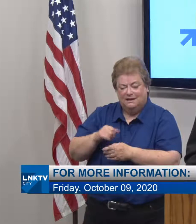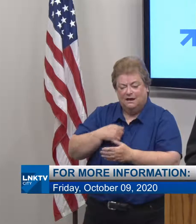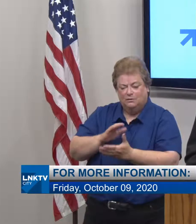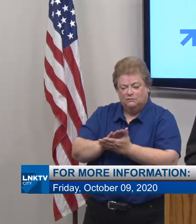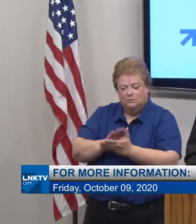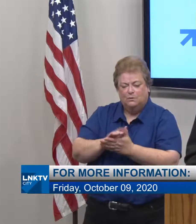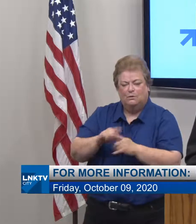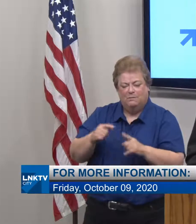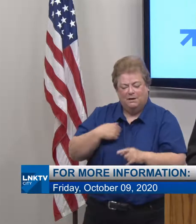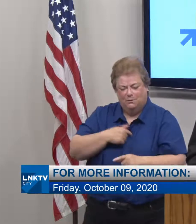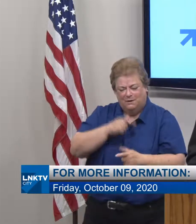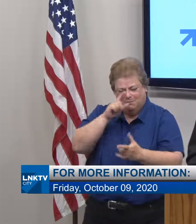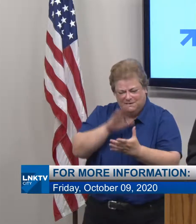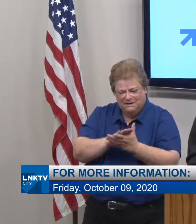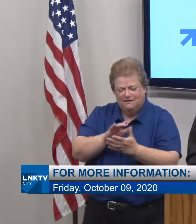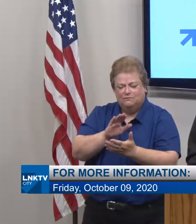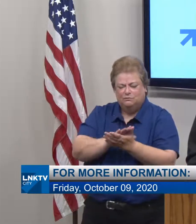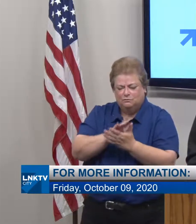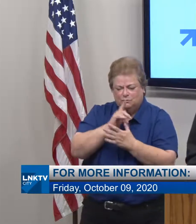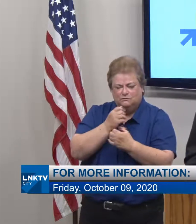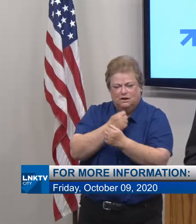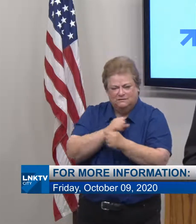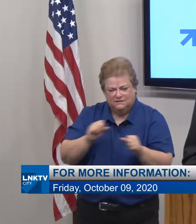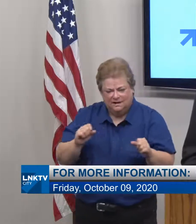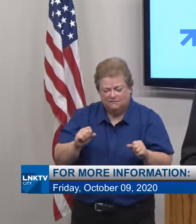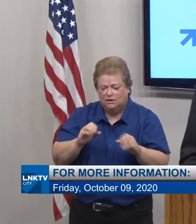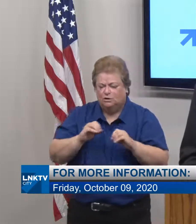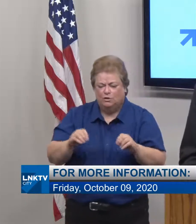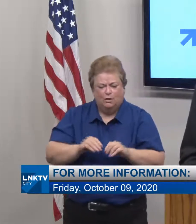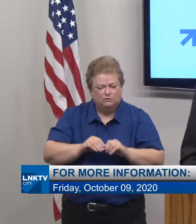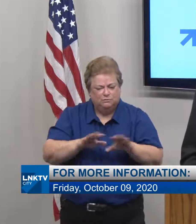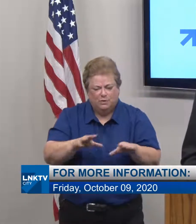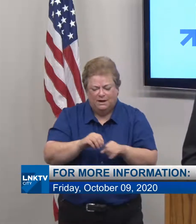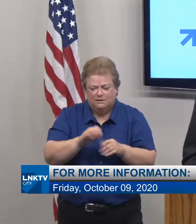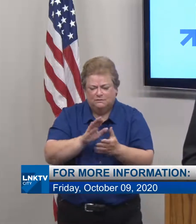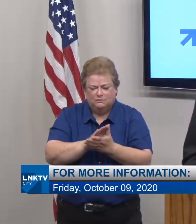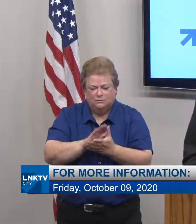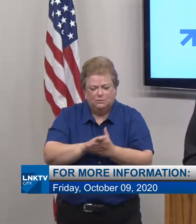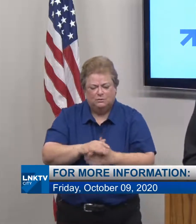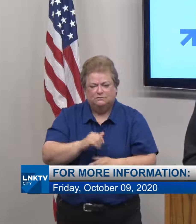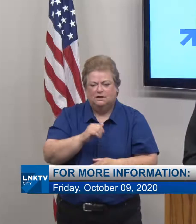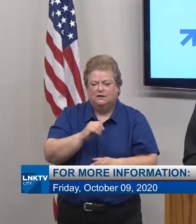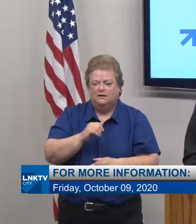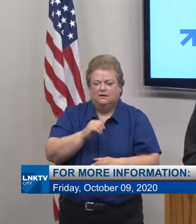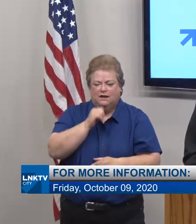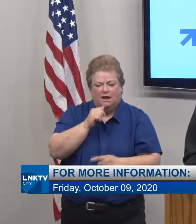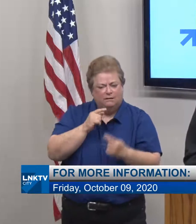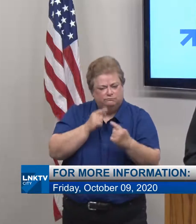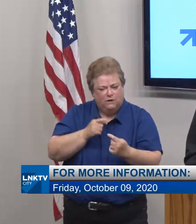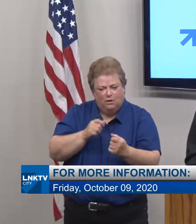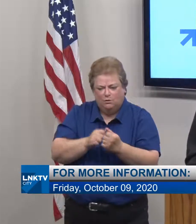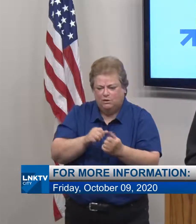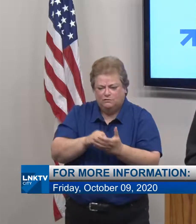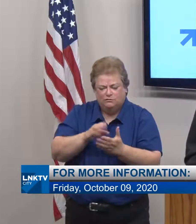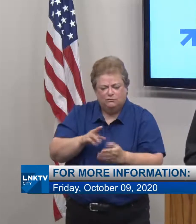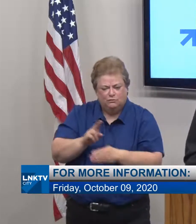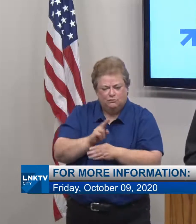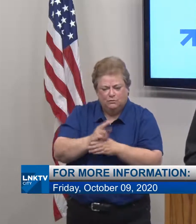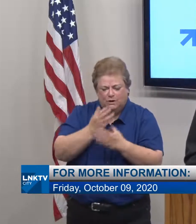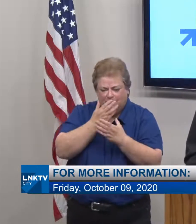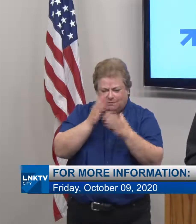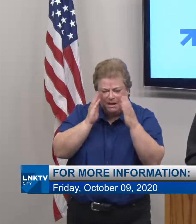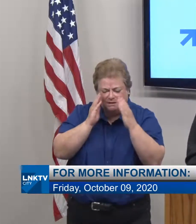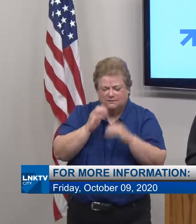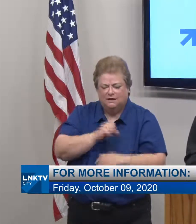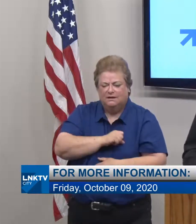are safe. We have not had school spread. We have not had difficulties with students wearing masks. Staff report consistently